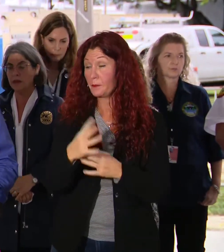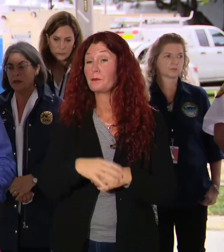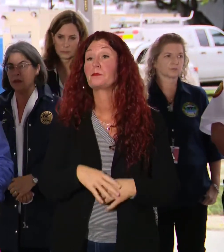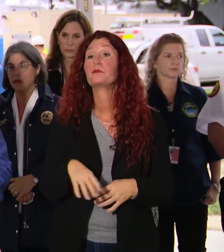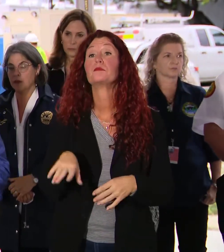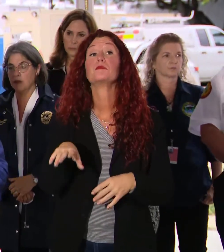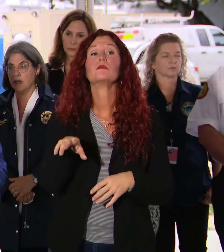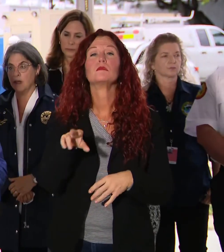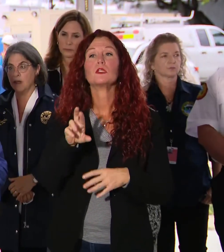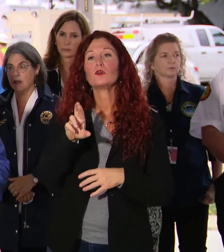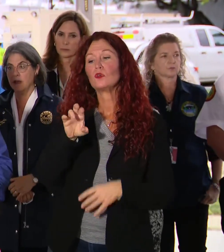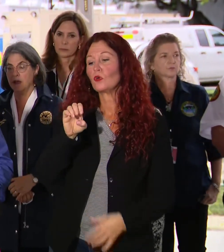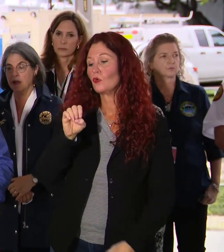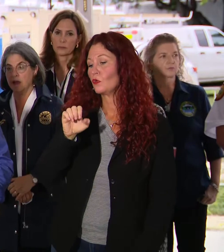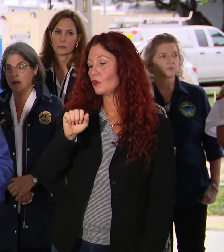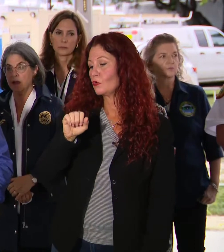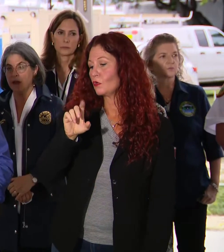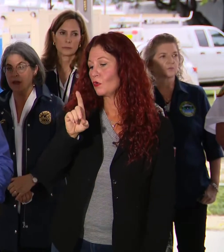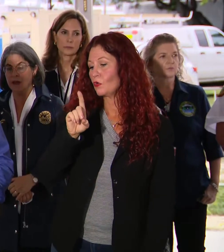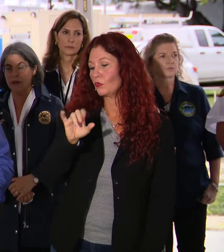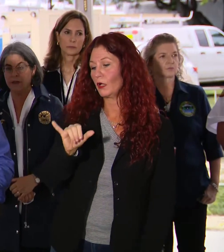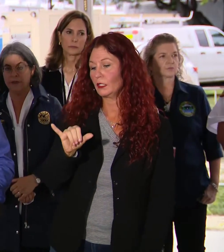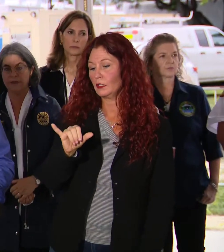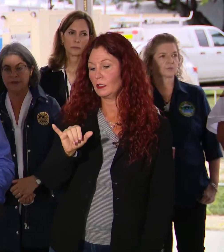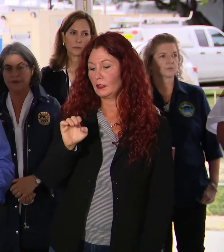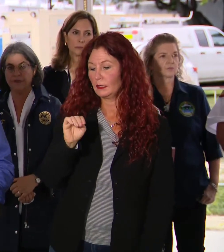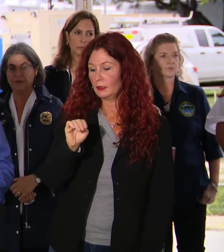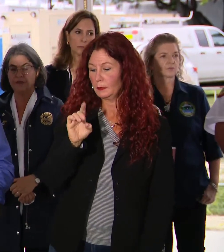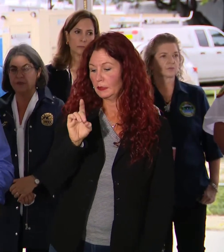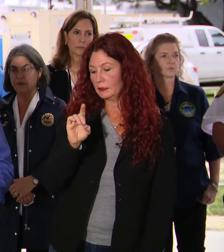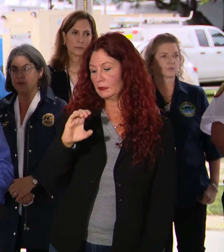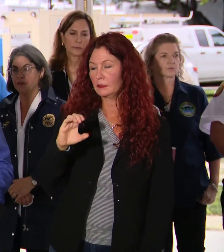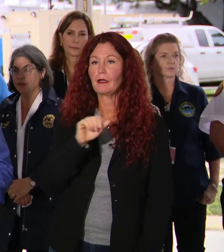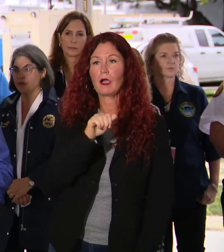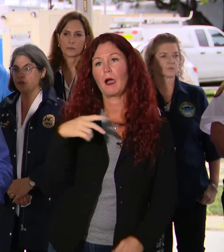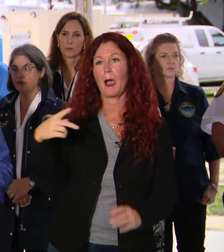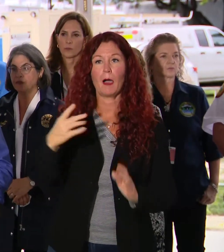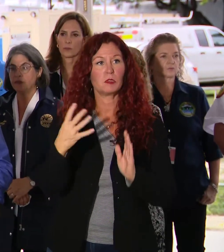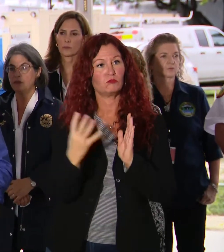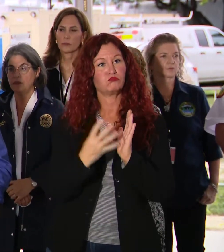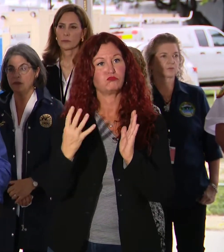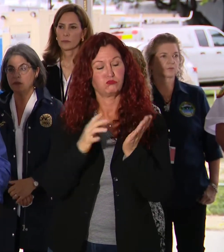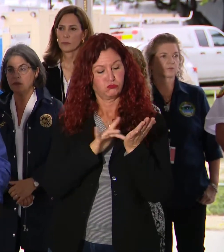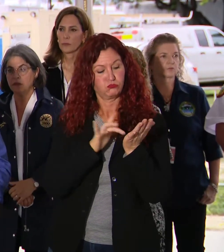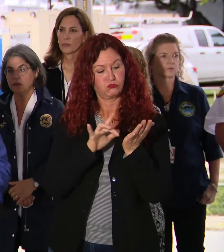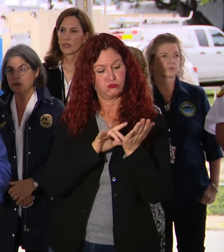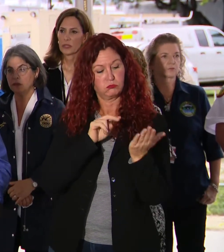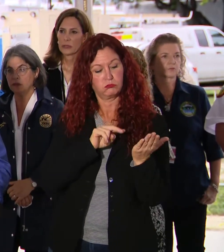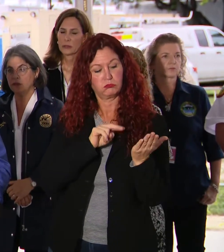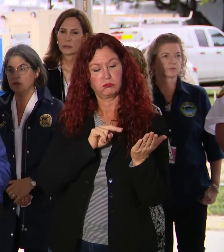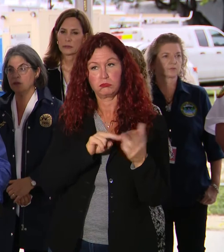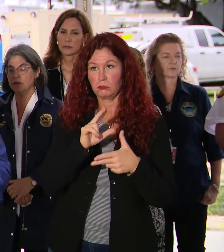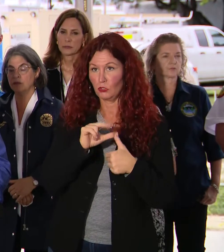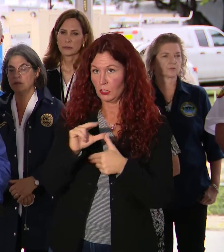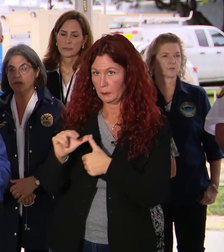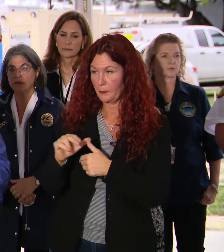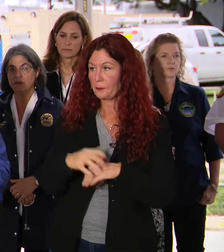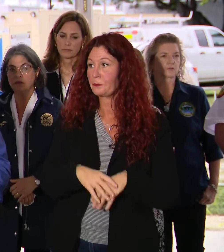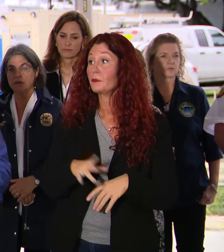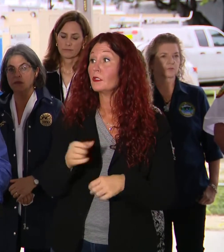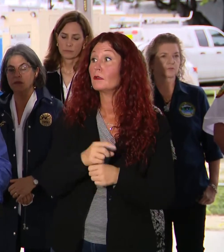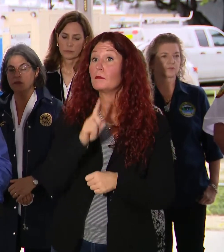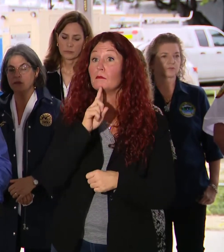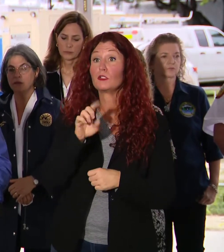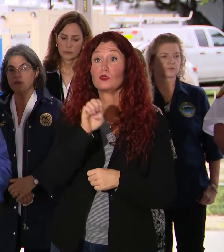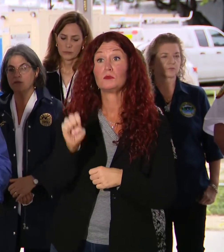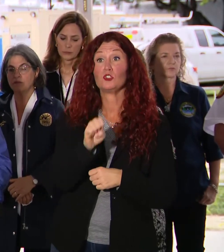download the Ready MDC app to stay informed of all latest developments. Make sure your emergency equipment, such as